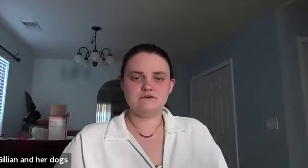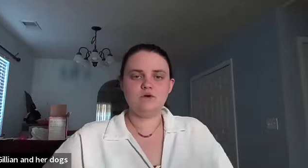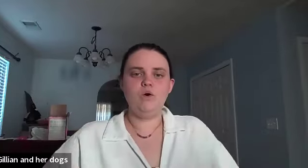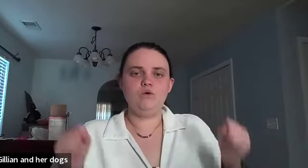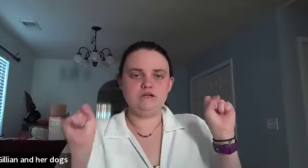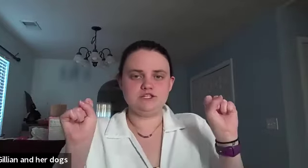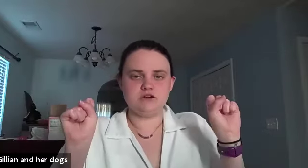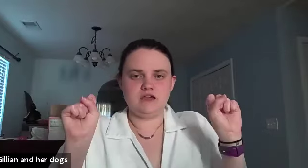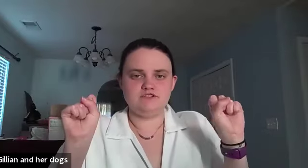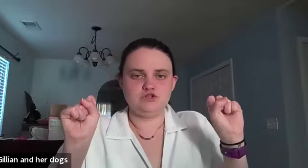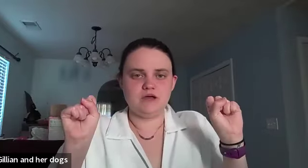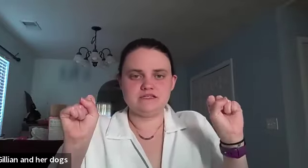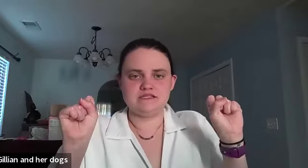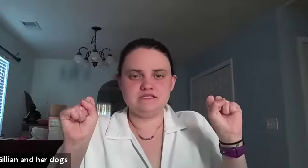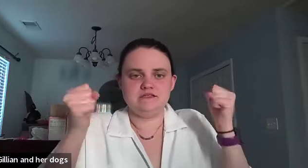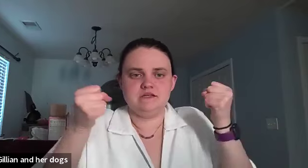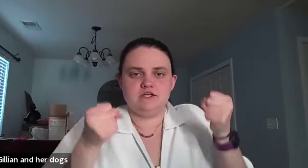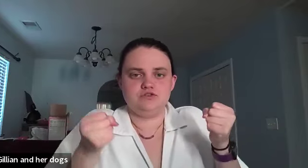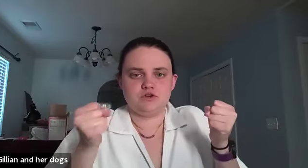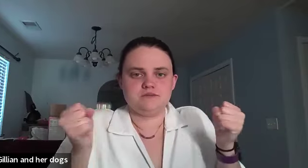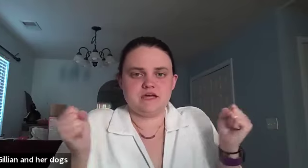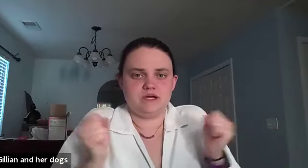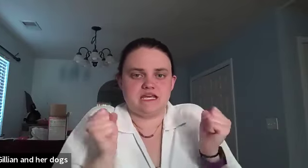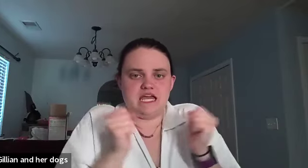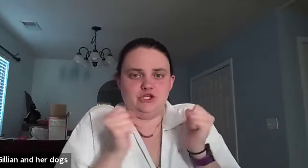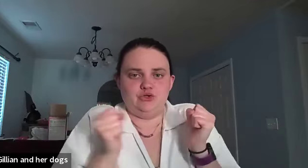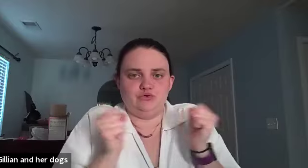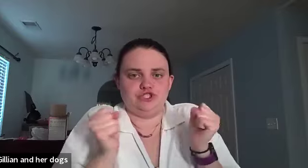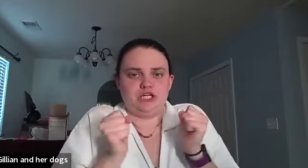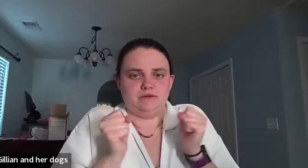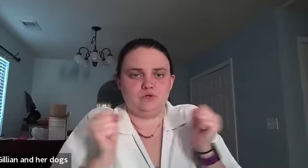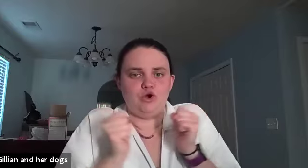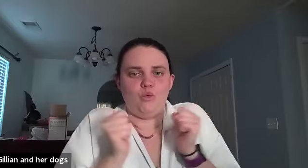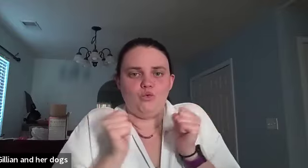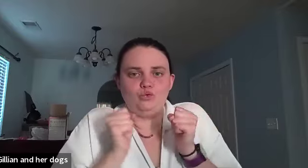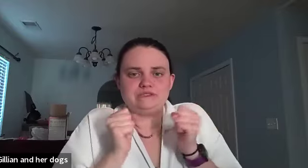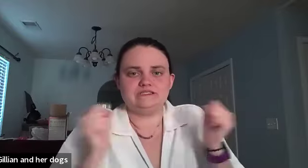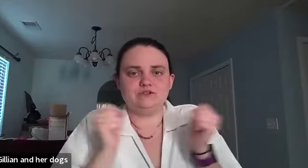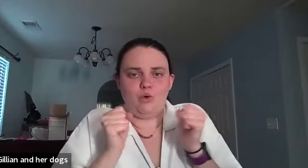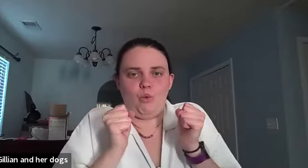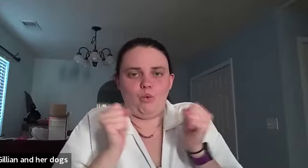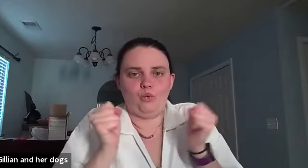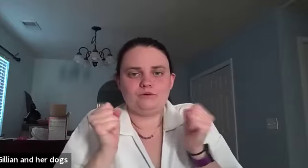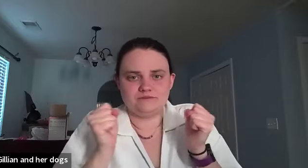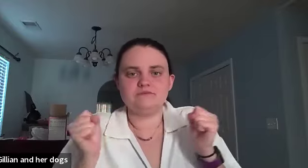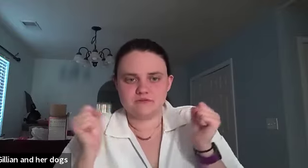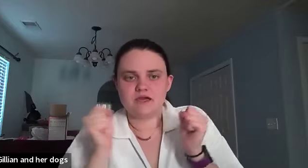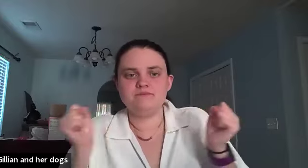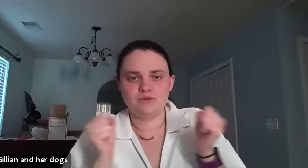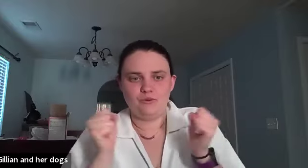for cold is you're going to have two S's. You turn them sideways and you shake them. Cold, cold. Okay,